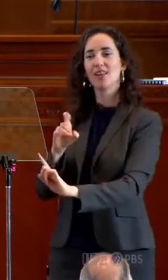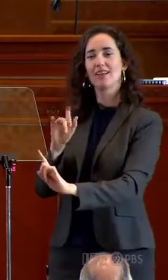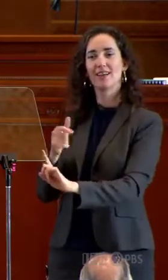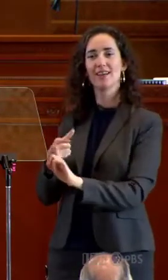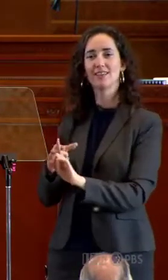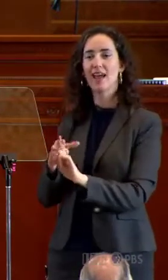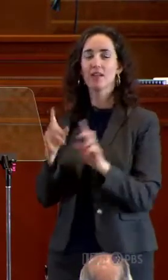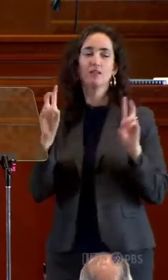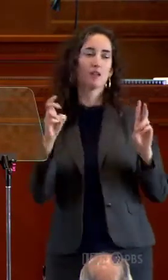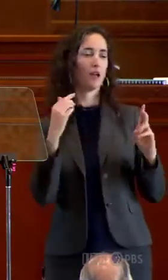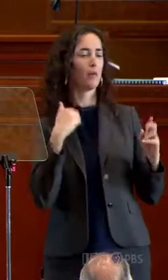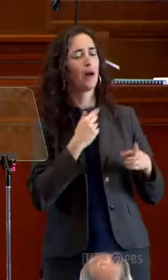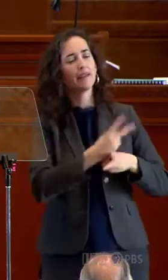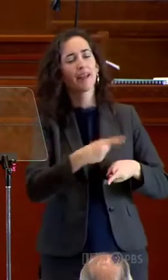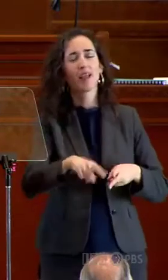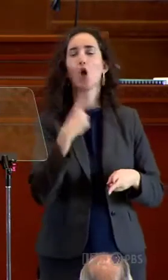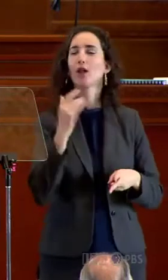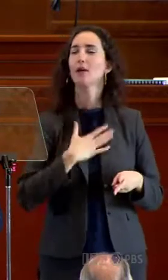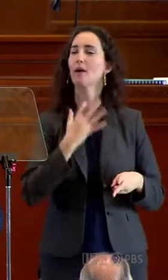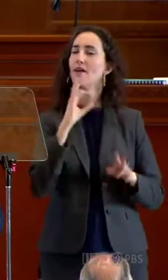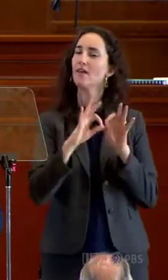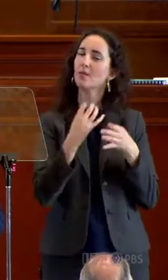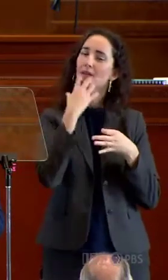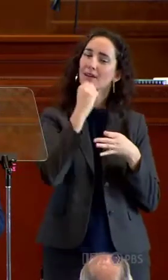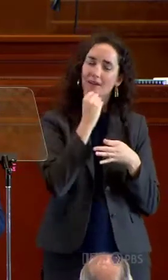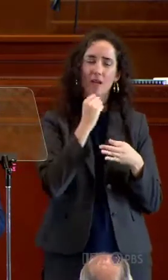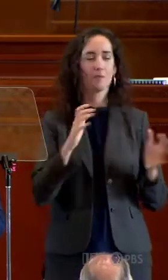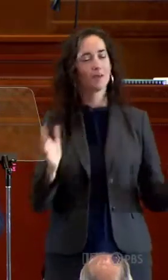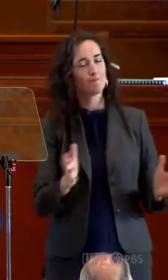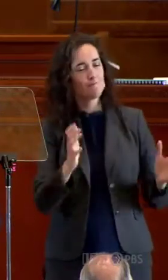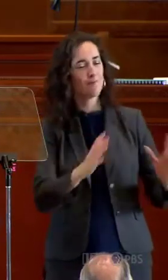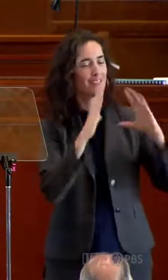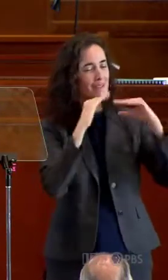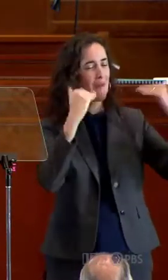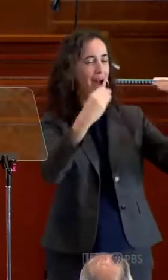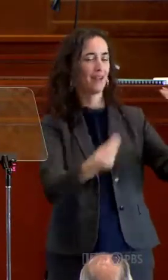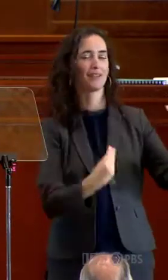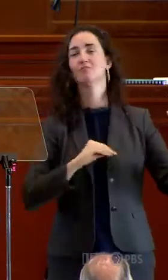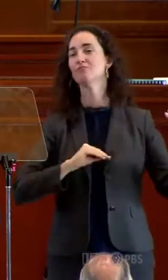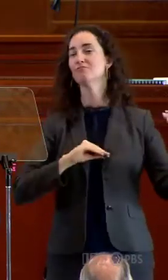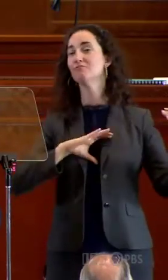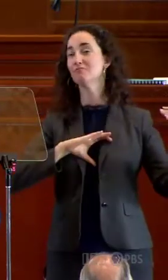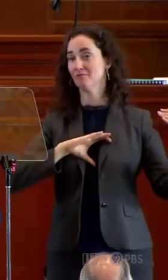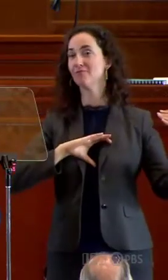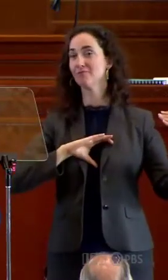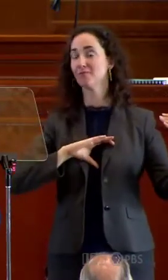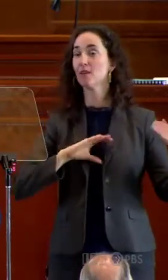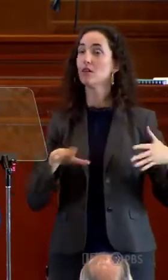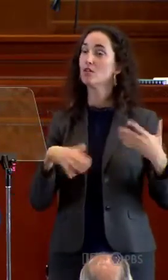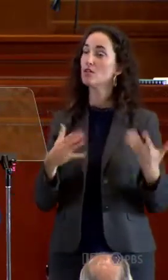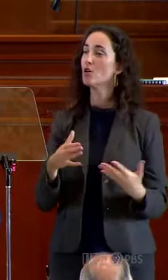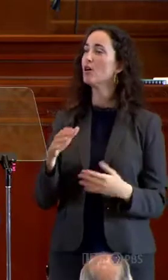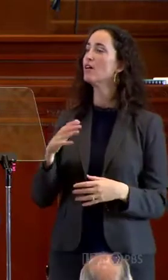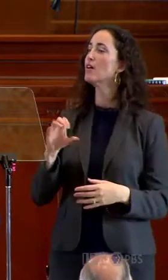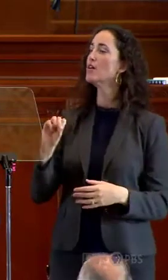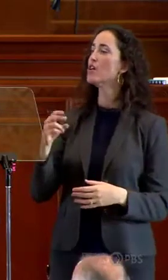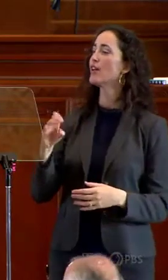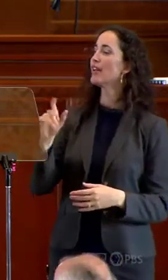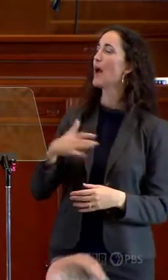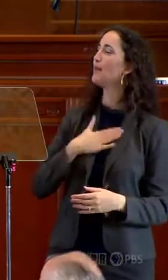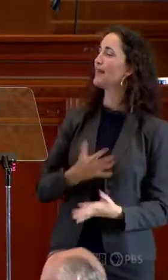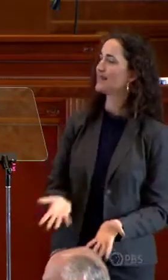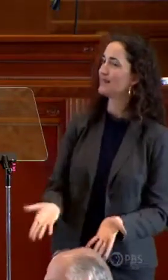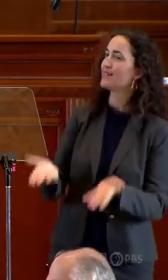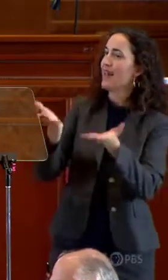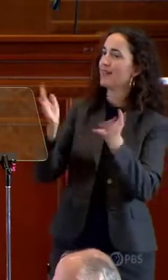they are her own family, and seeing them smile makes her day. So, Ms. Shalika, please stand so